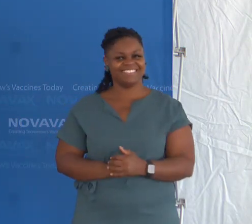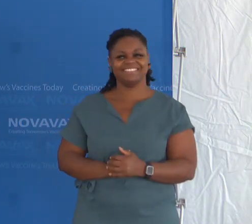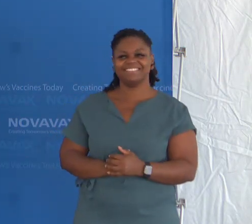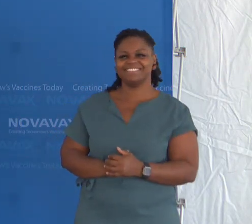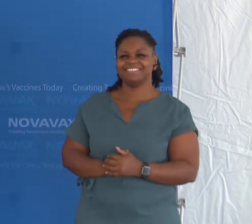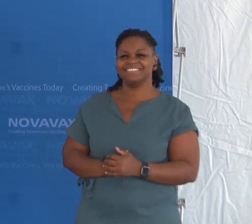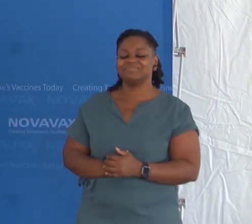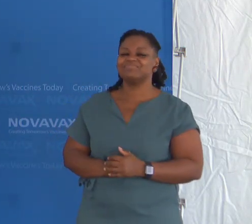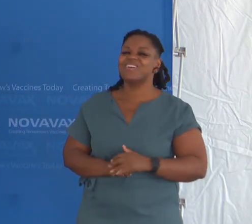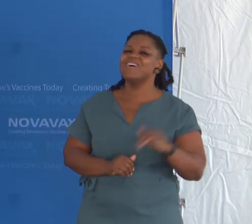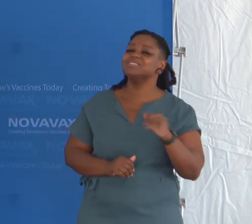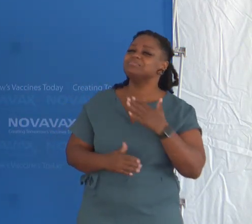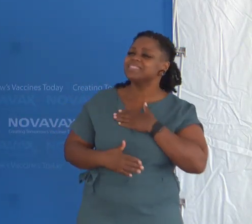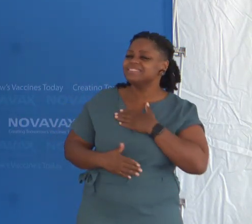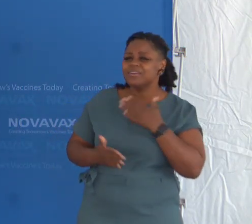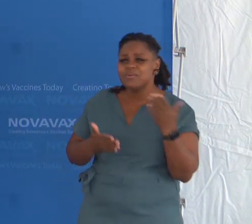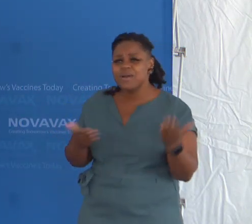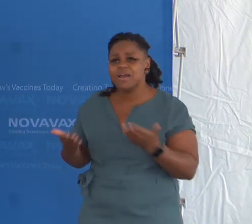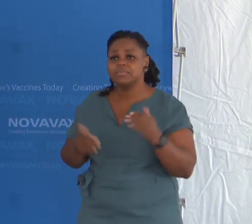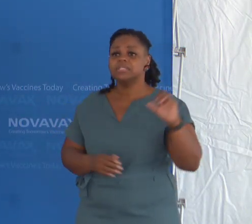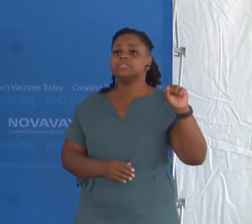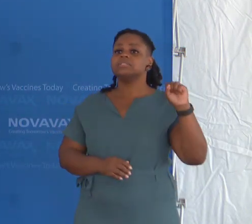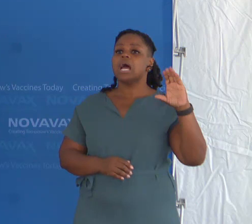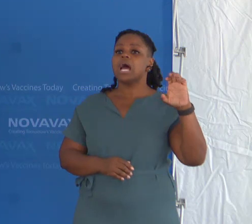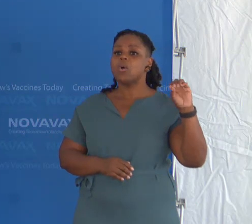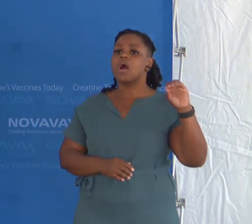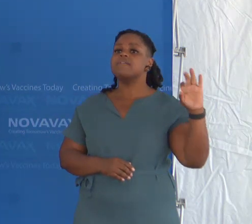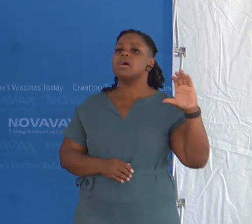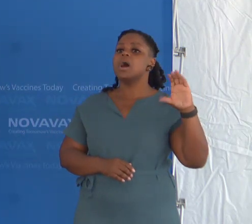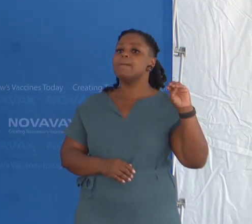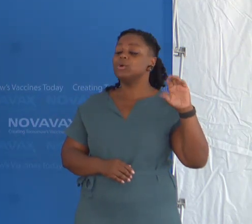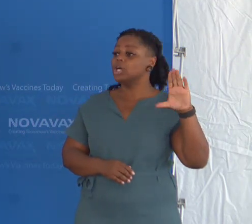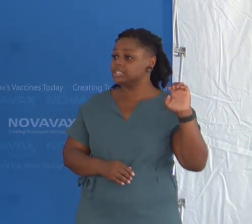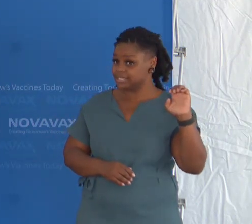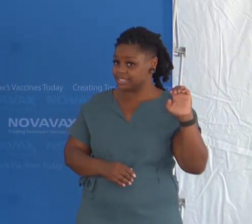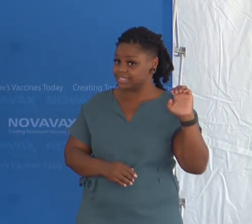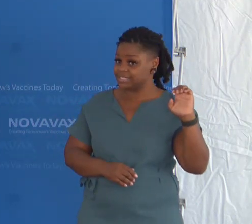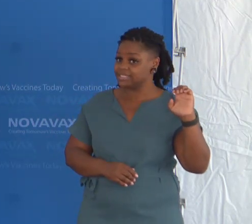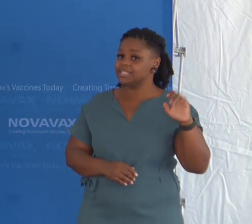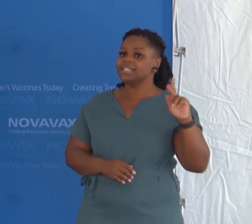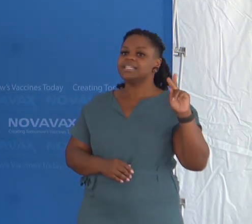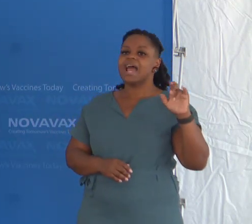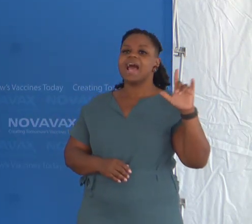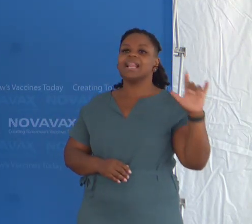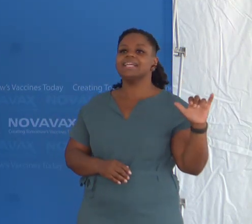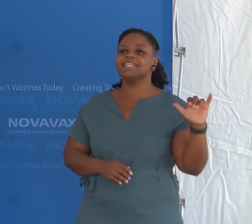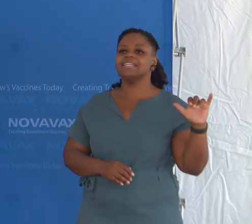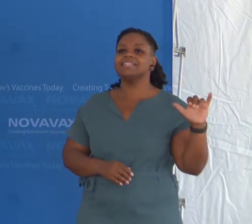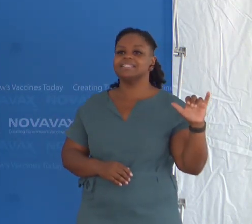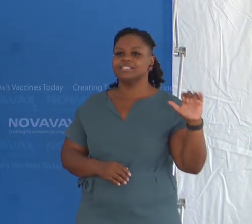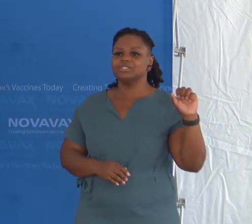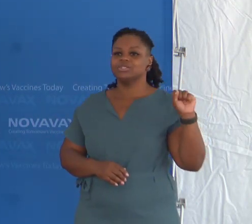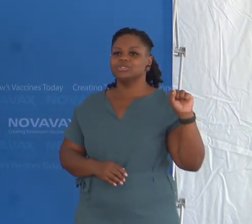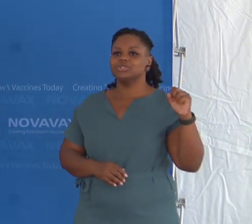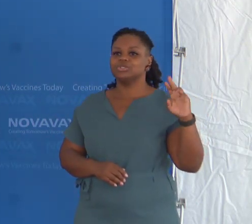also pleased to welcome the Secretary of Commerce, Kelly Schultz. Kelly Schultz. Oh, there you are. Thank